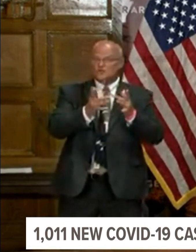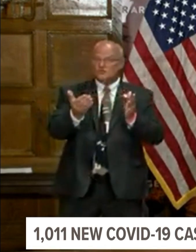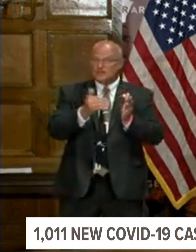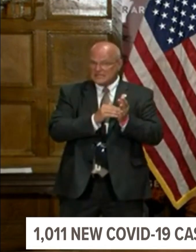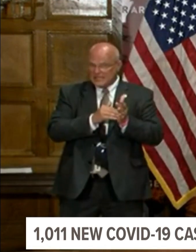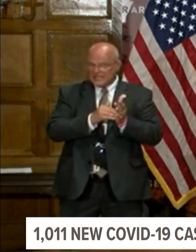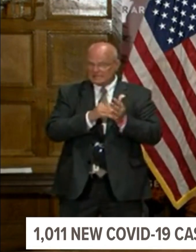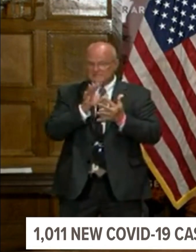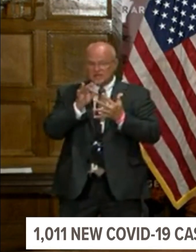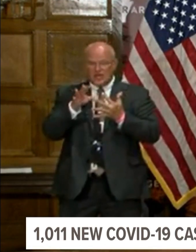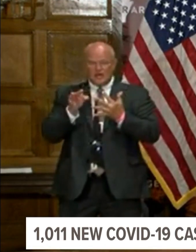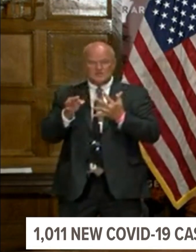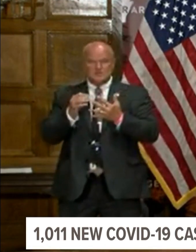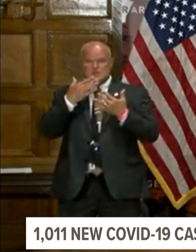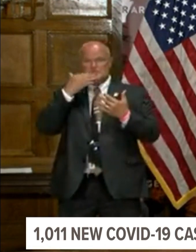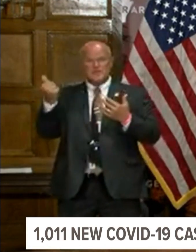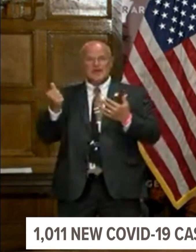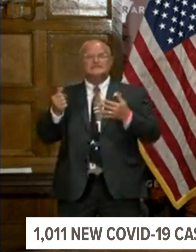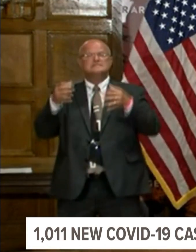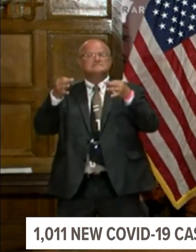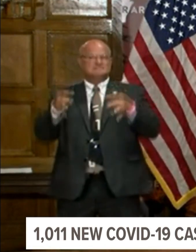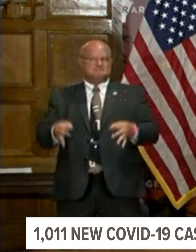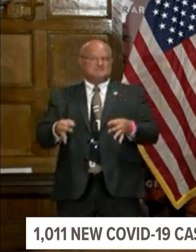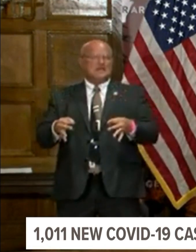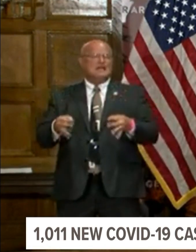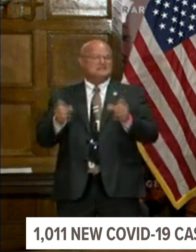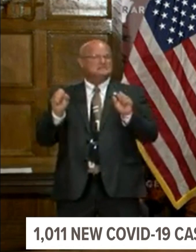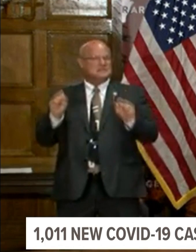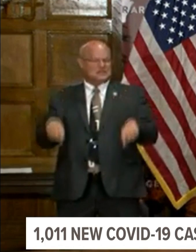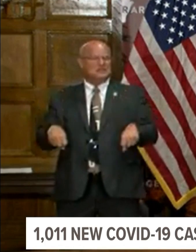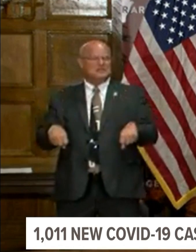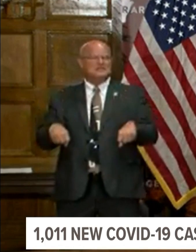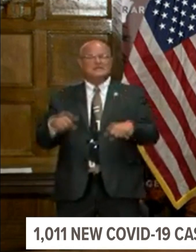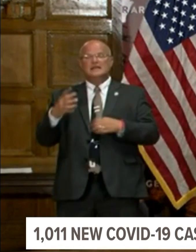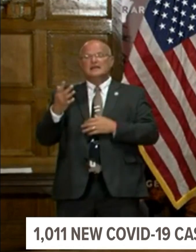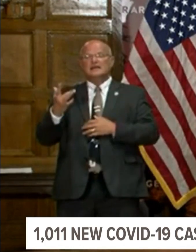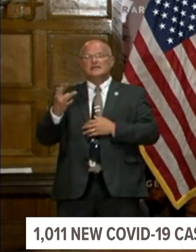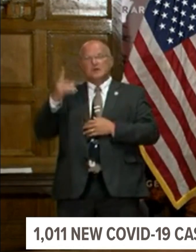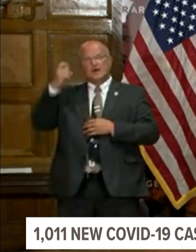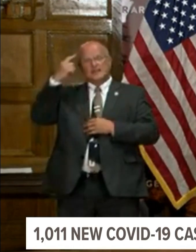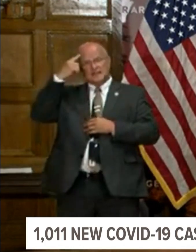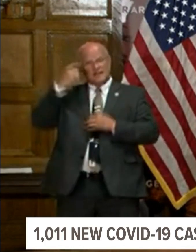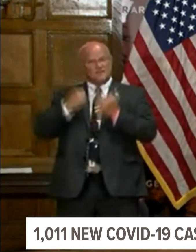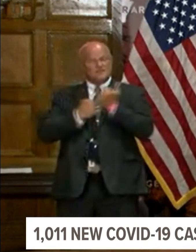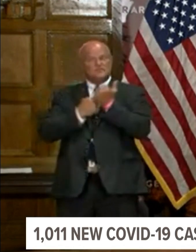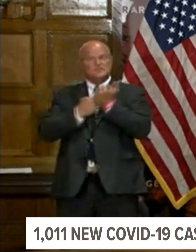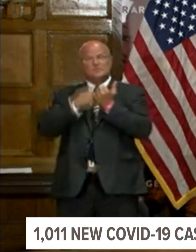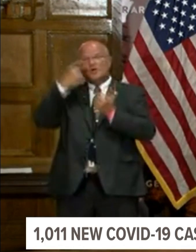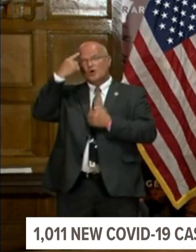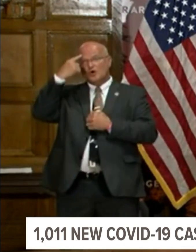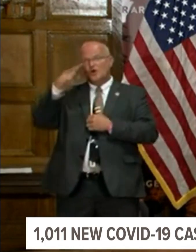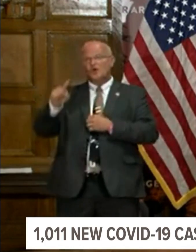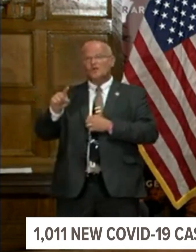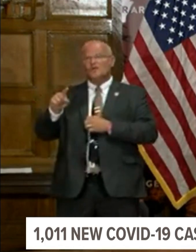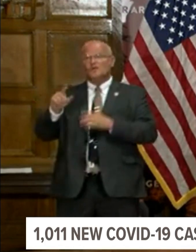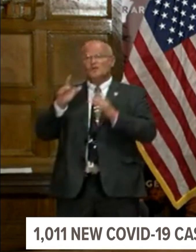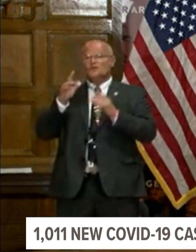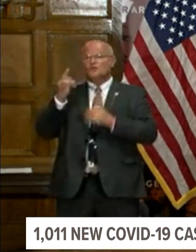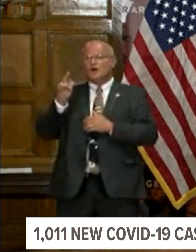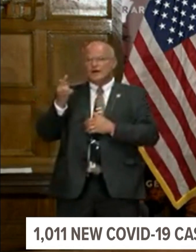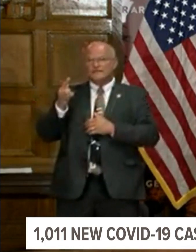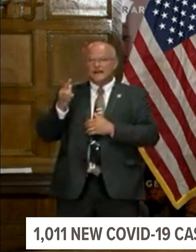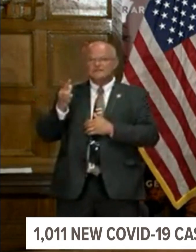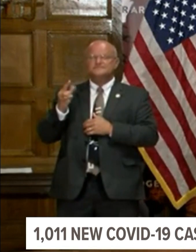again, if that was an option that worked for them, they made that opportunity available. That's why the governor's support for the